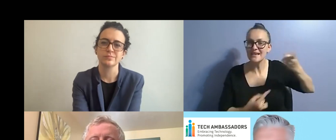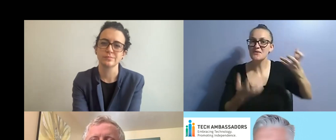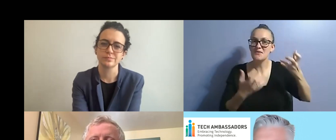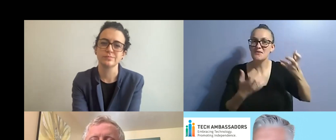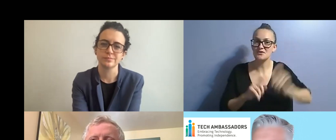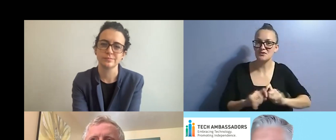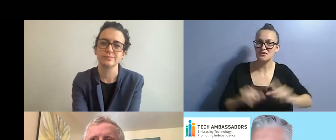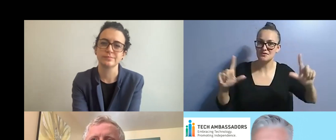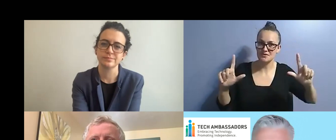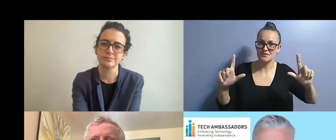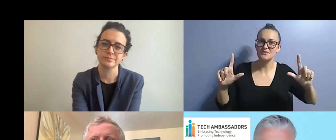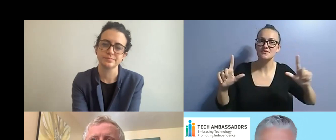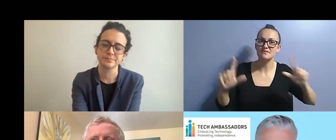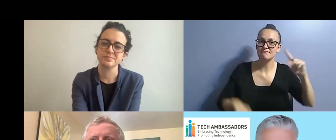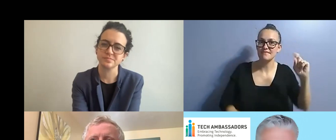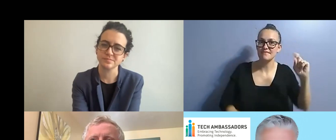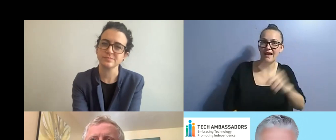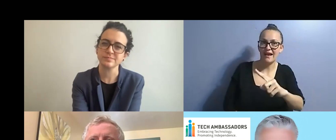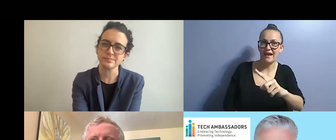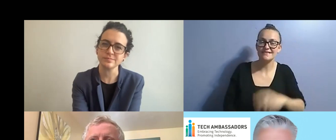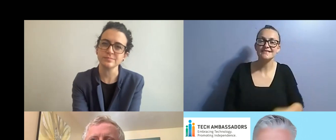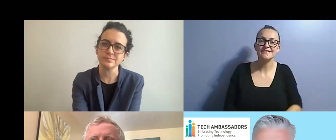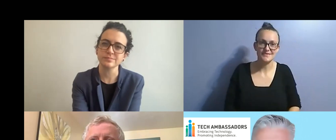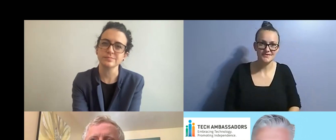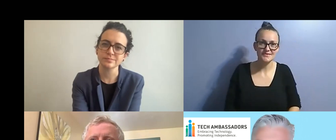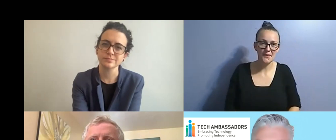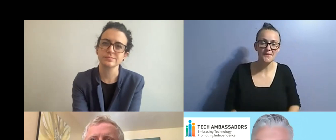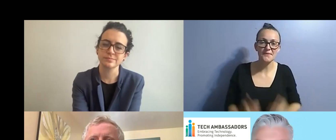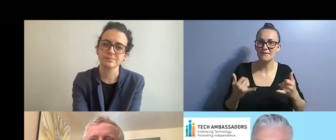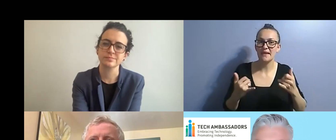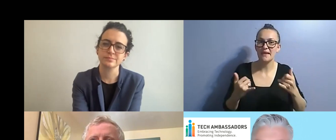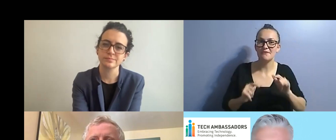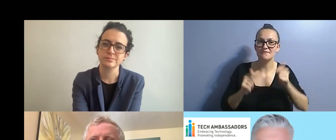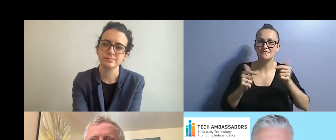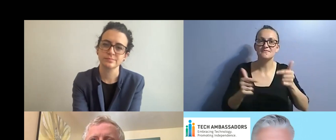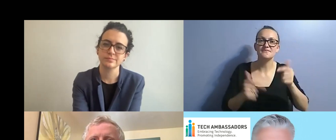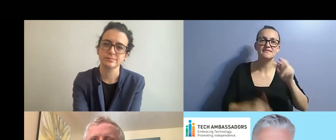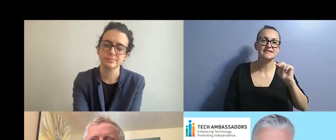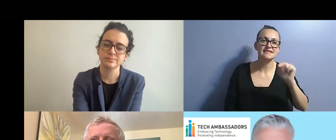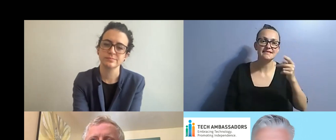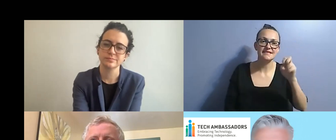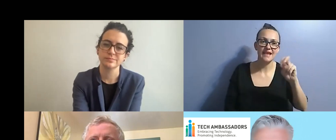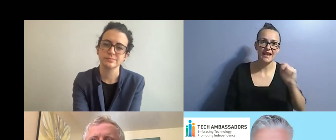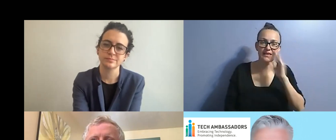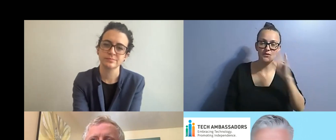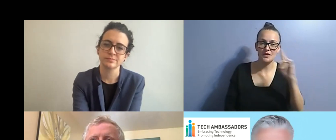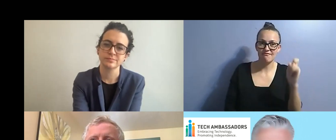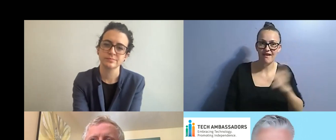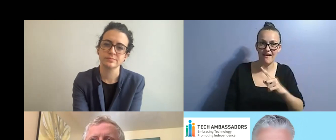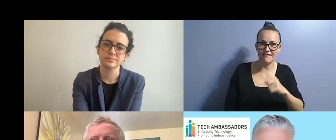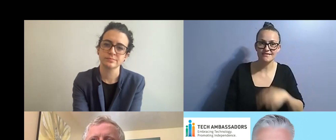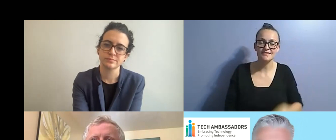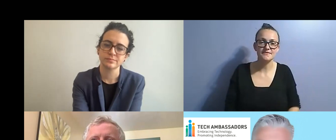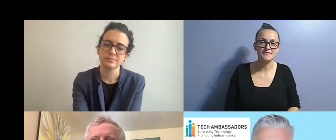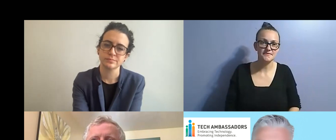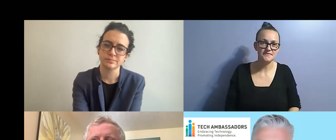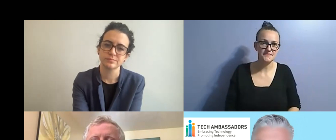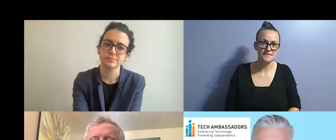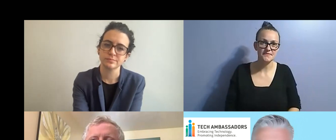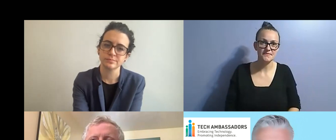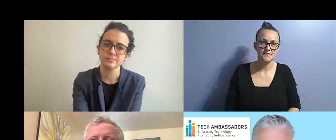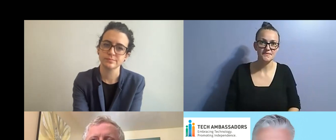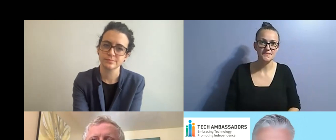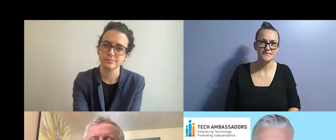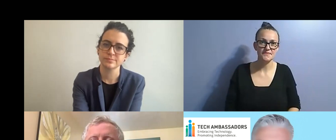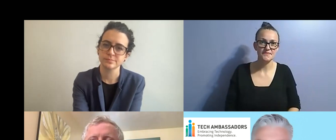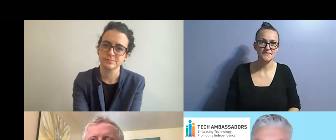and ask a question live. So we're gonna promote him to join us as a panelist and hear what Nate has to share